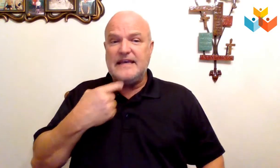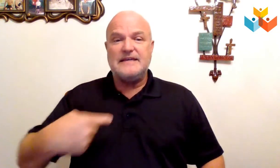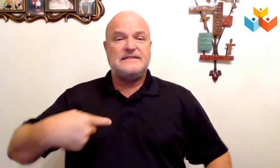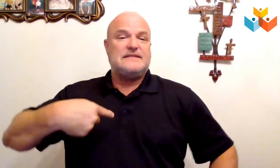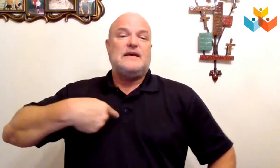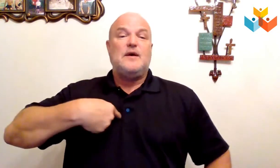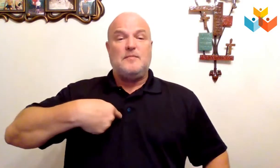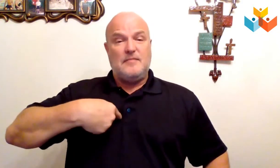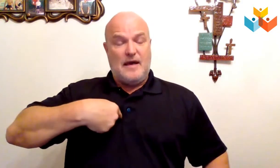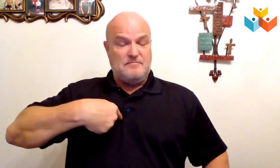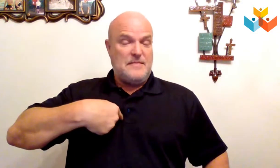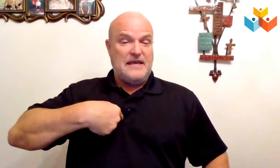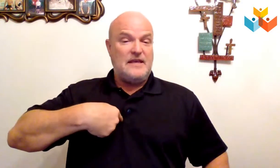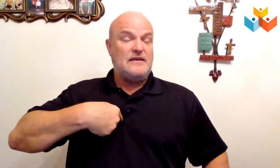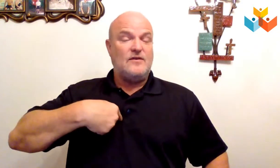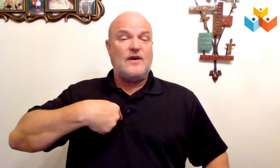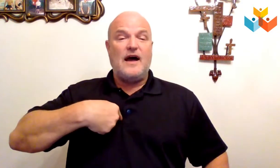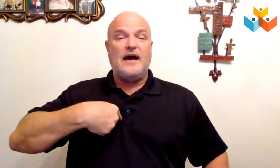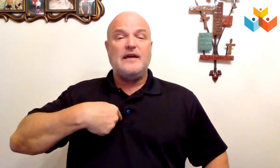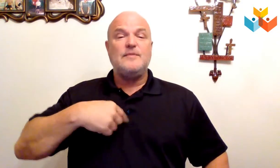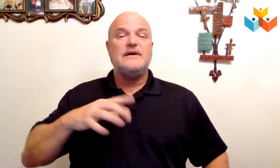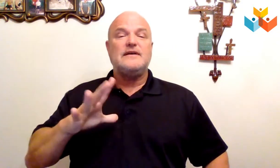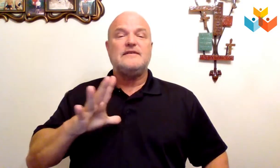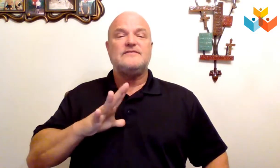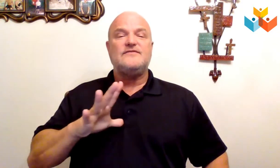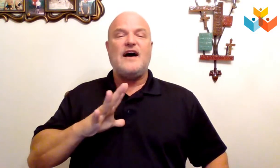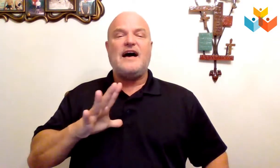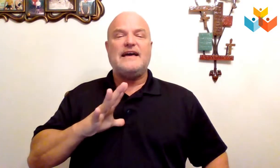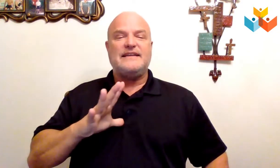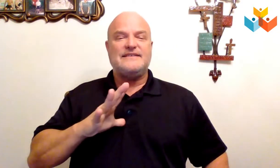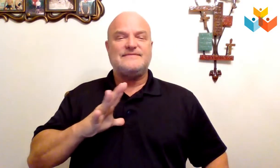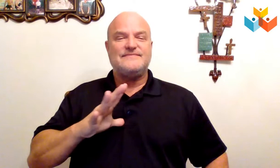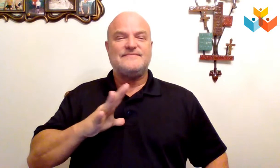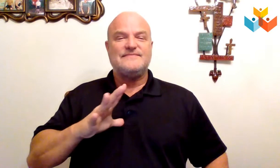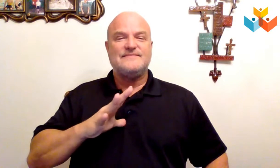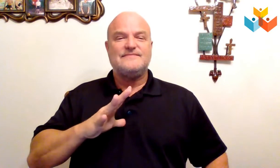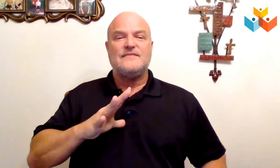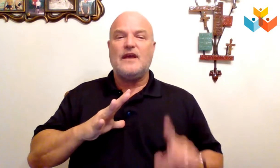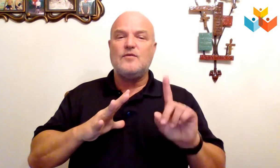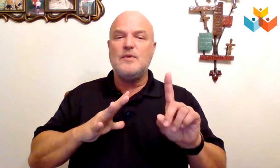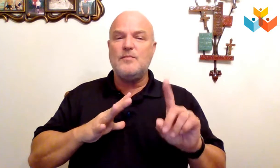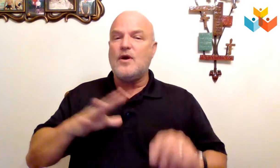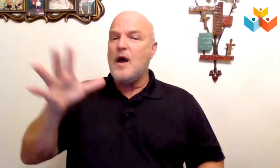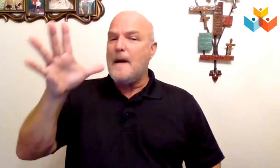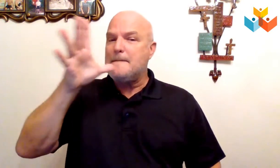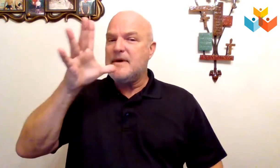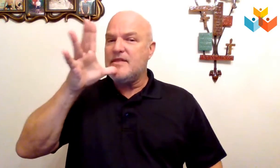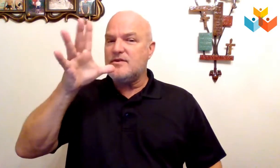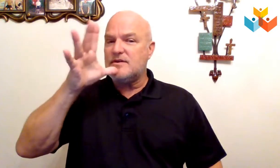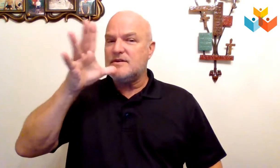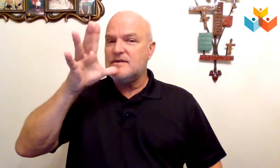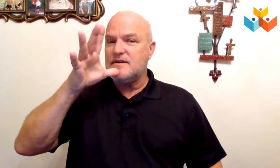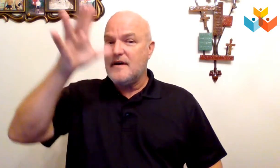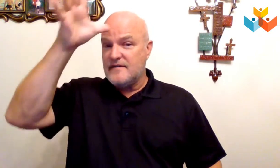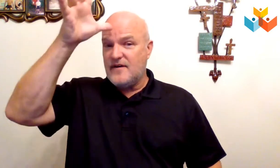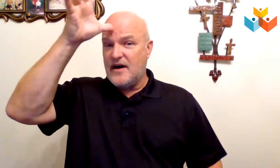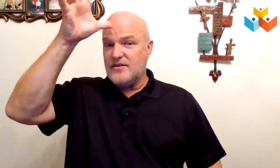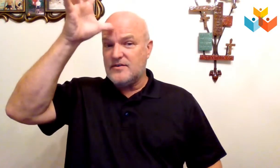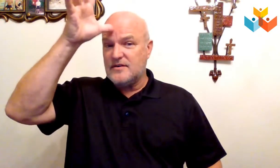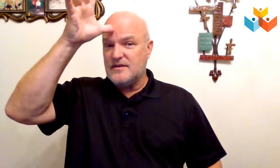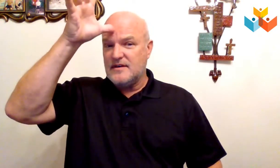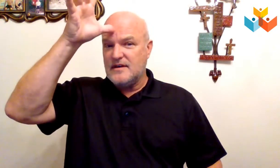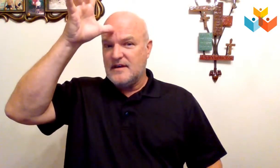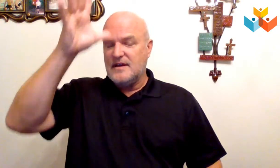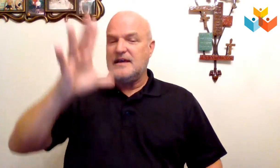answers you would say is me or I'm fine. Okay, remember,